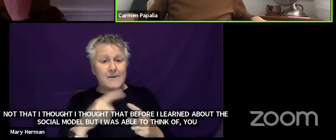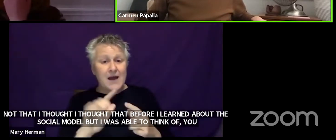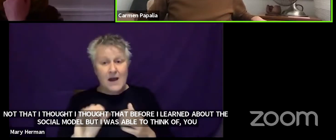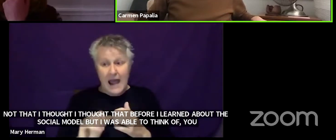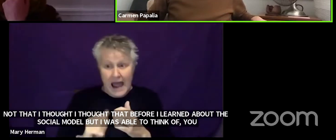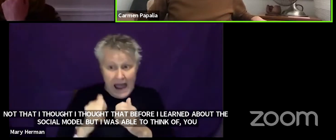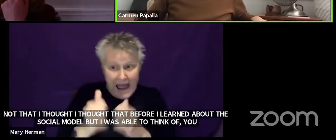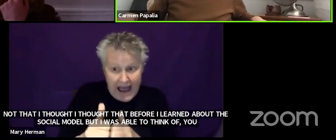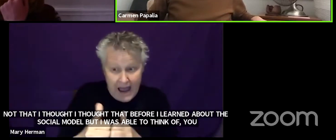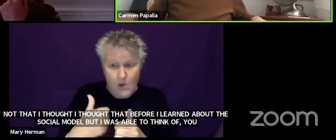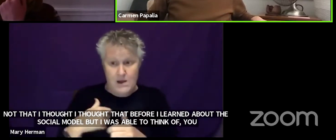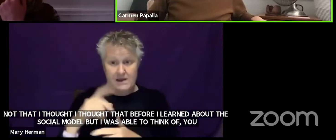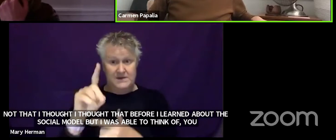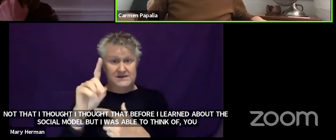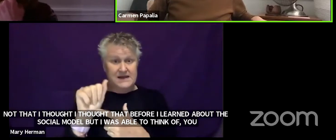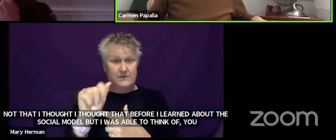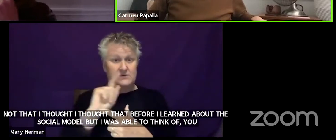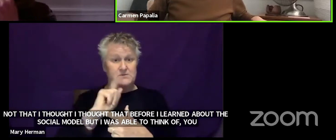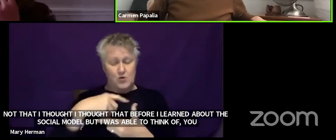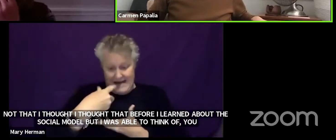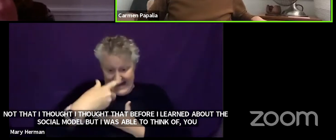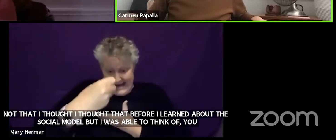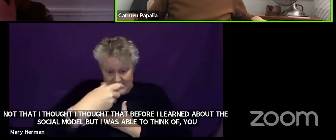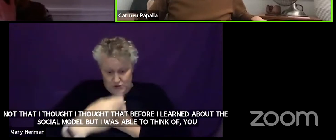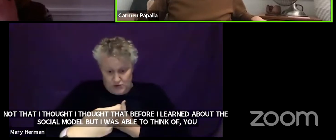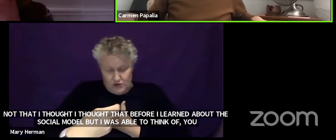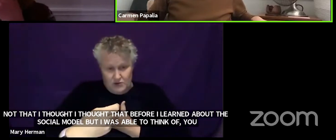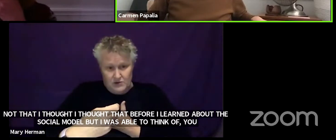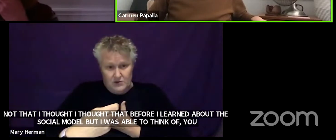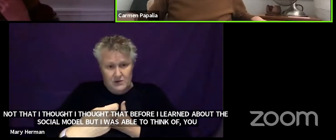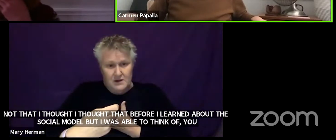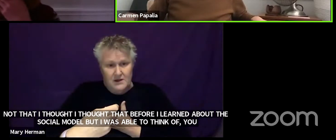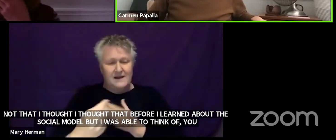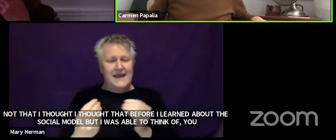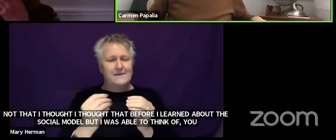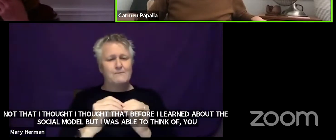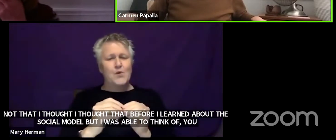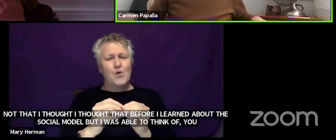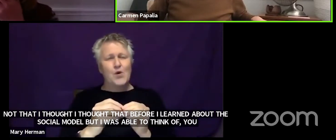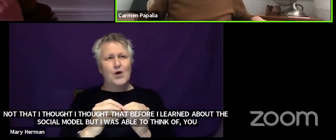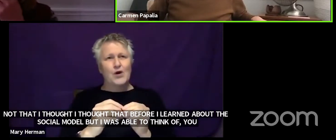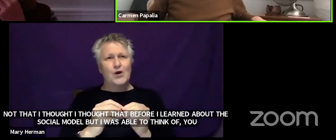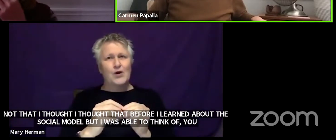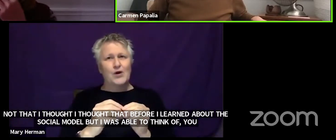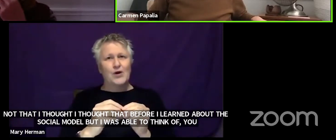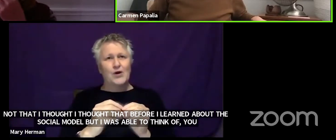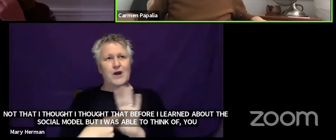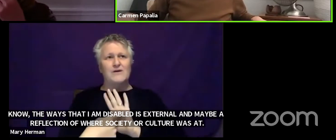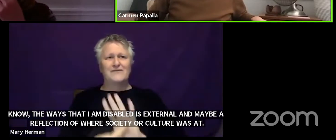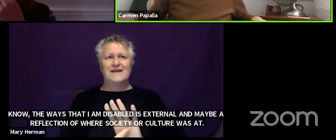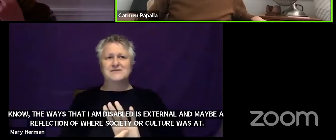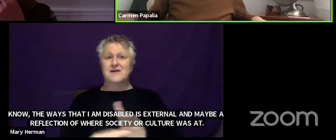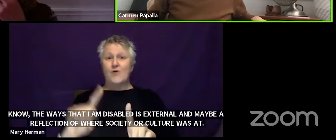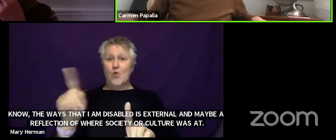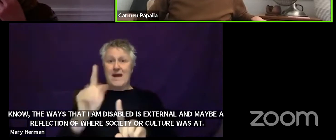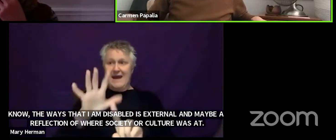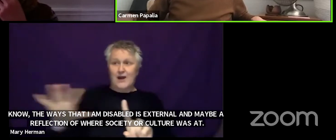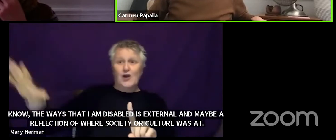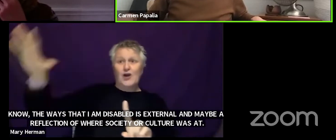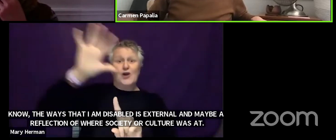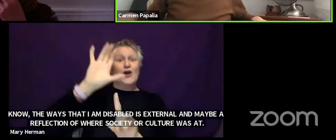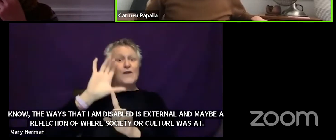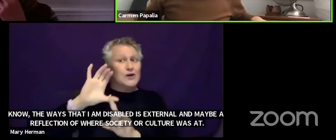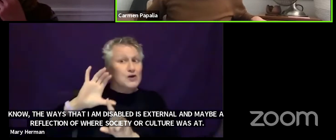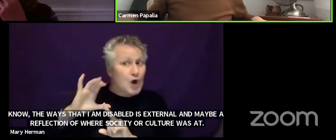as external and maybe a reflection of where society or culture was at, and that I needed to with my work in some